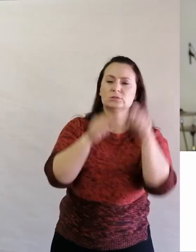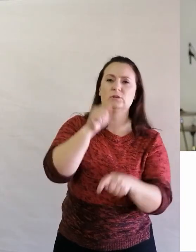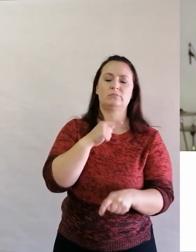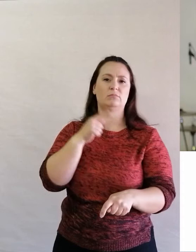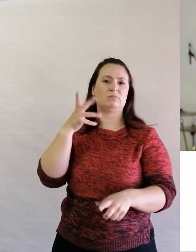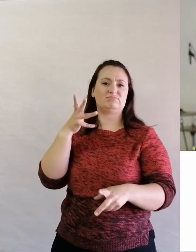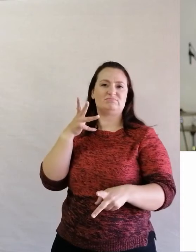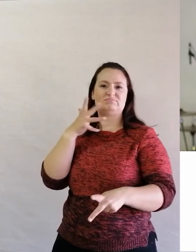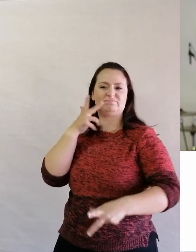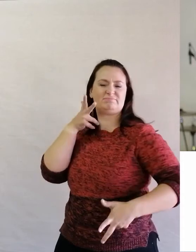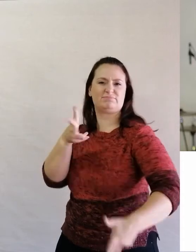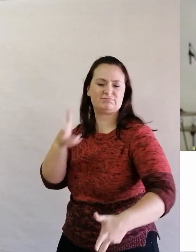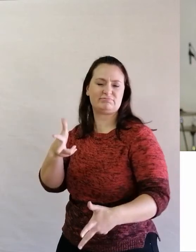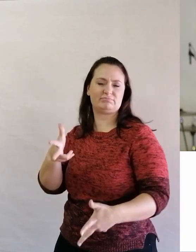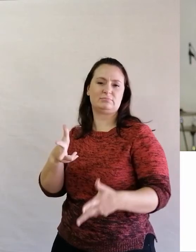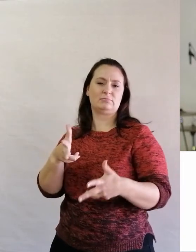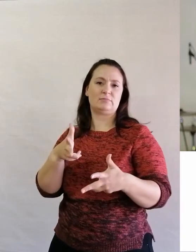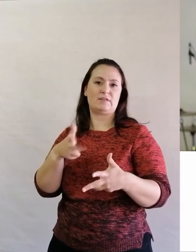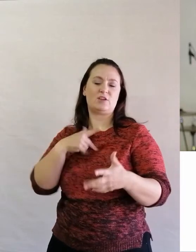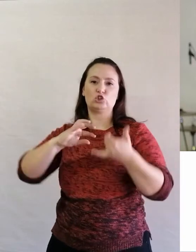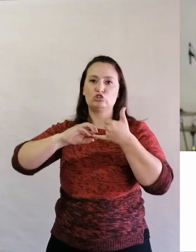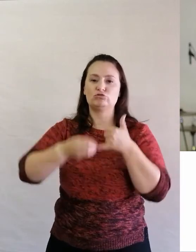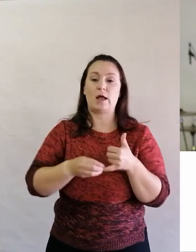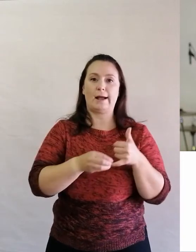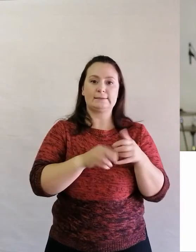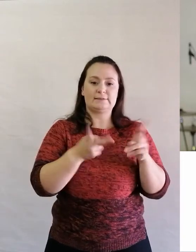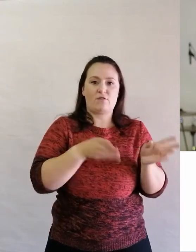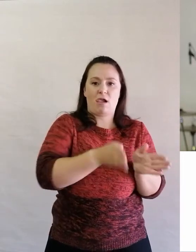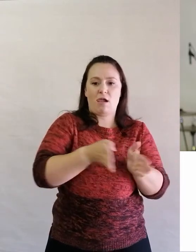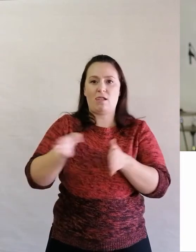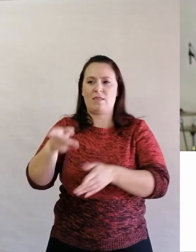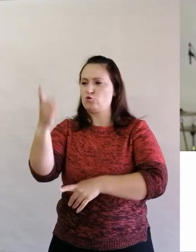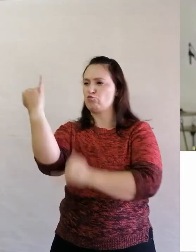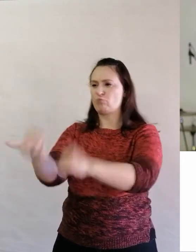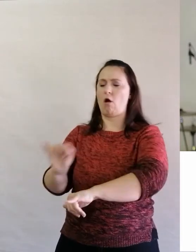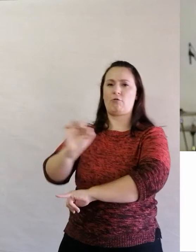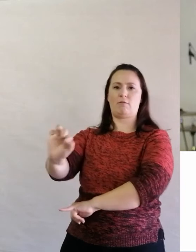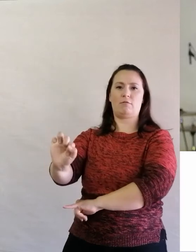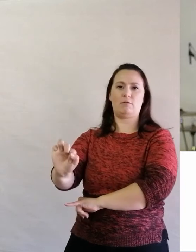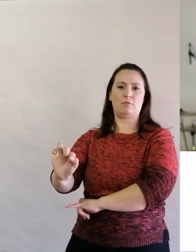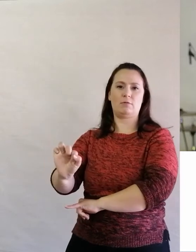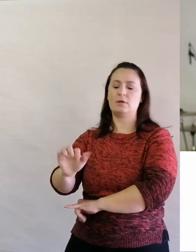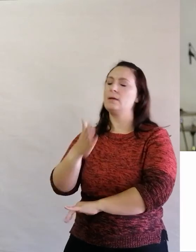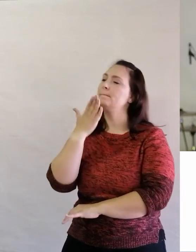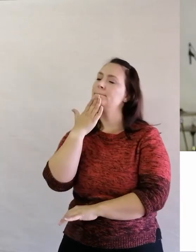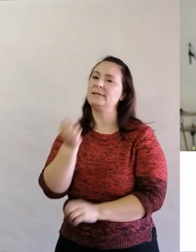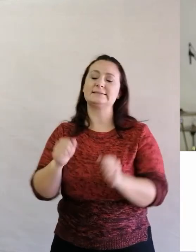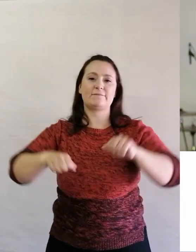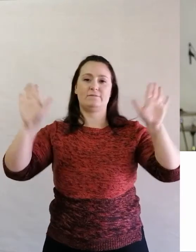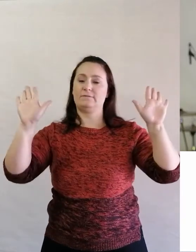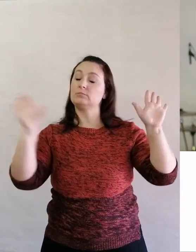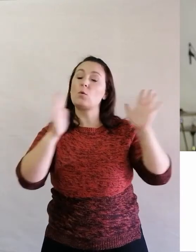you. They kind of try everything they can to convince you that you're doing the wrong thing. Don't give up praying for